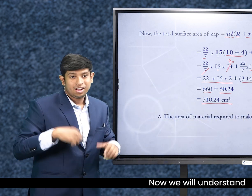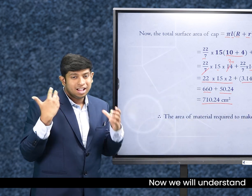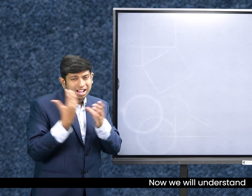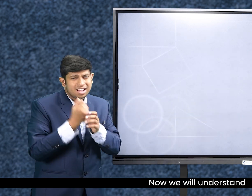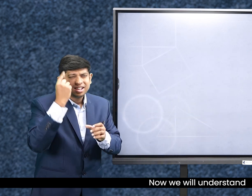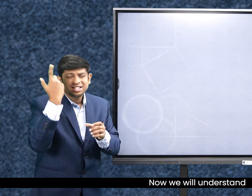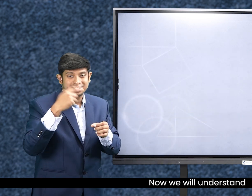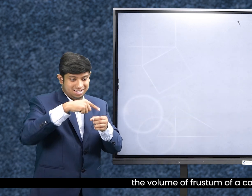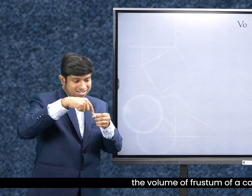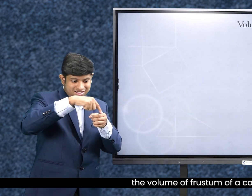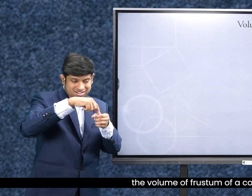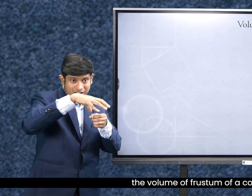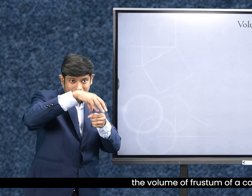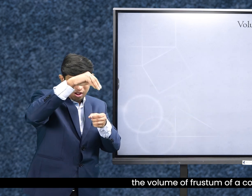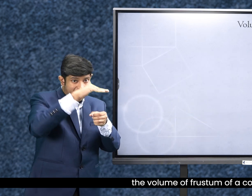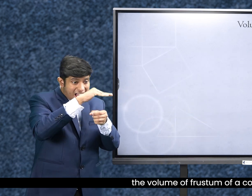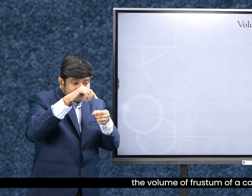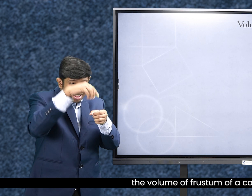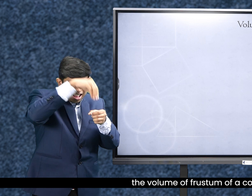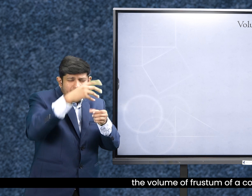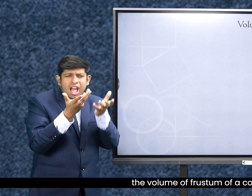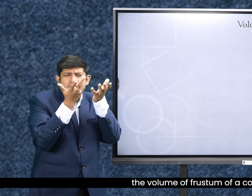Now, we will understand the volume of frustum of a cone.